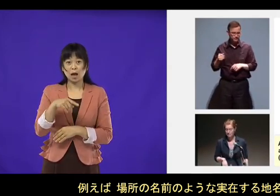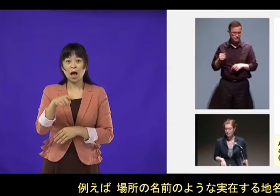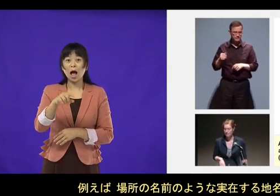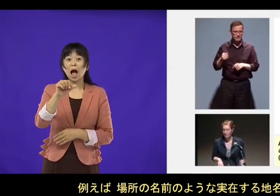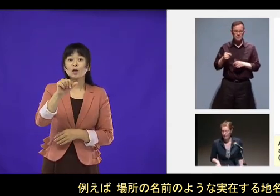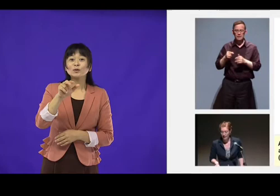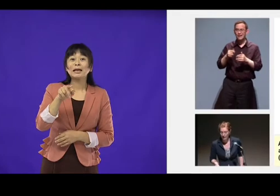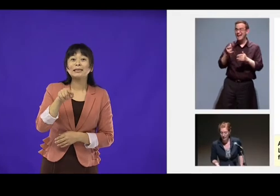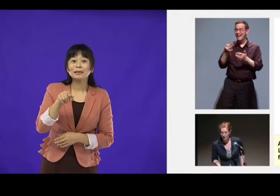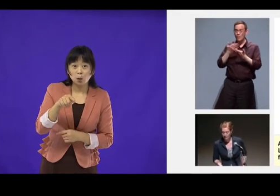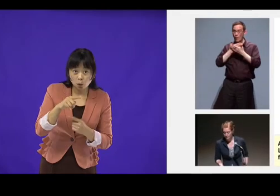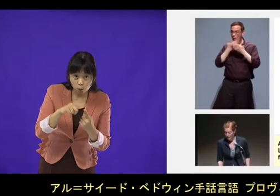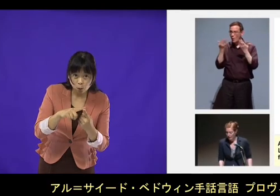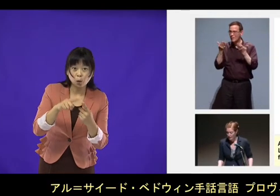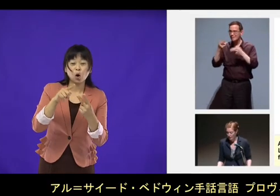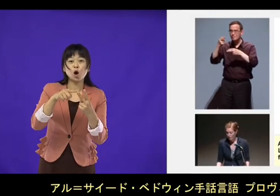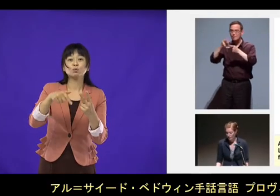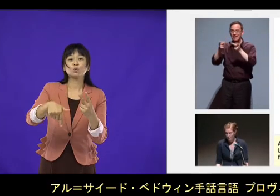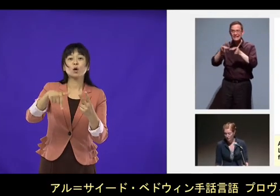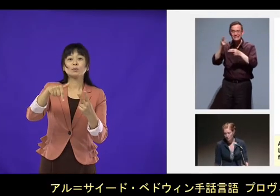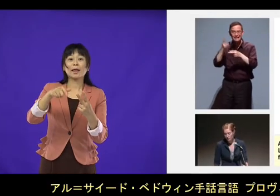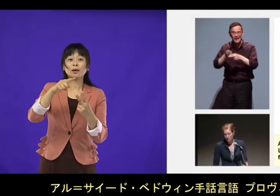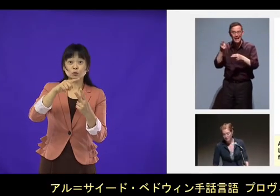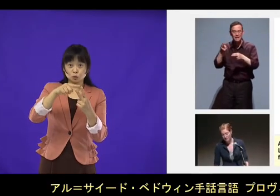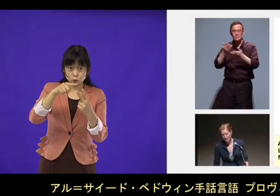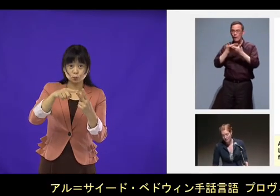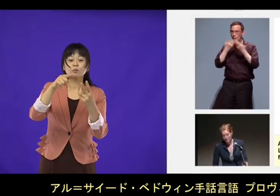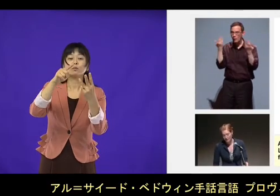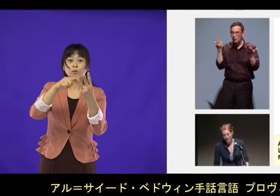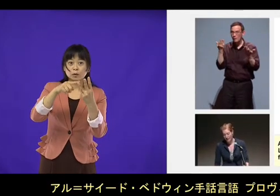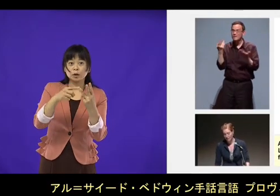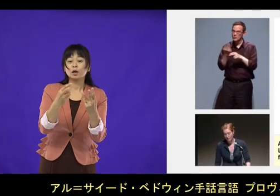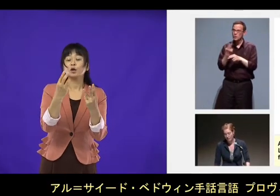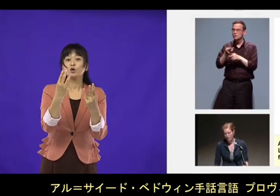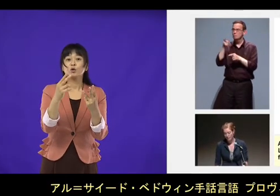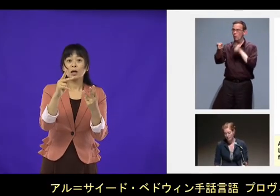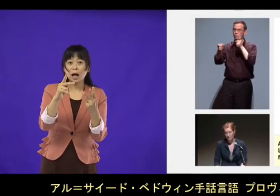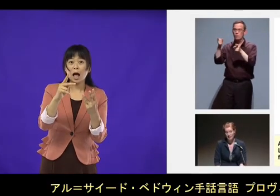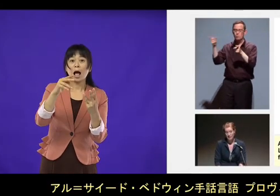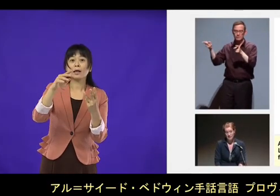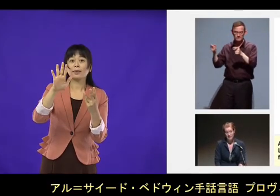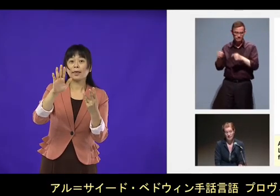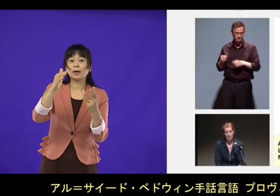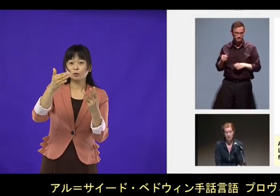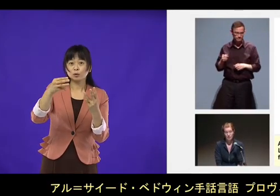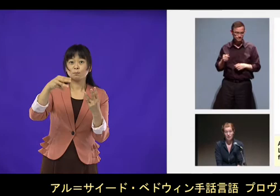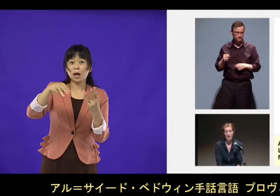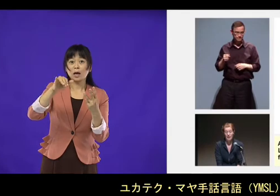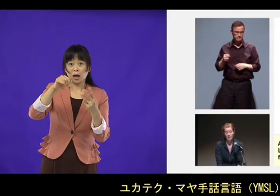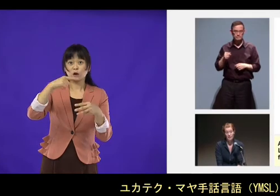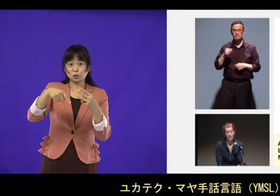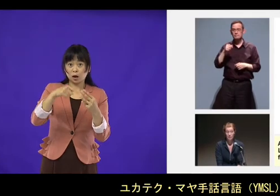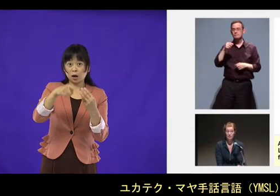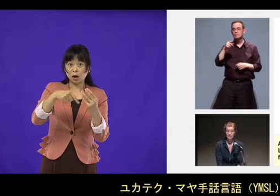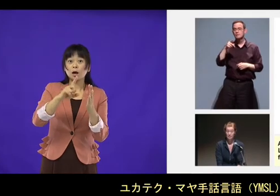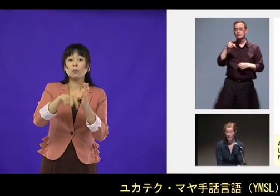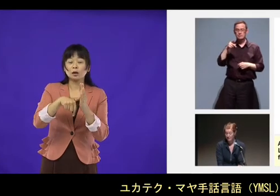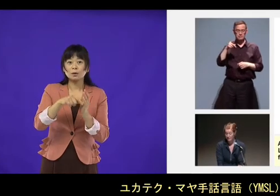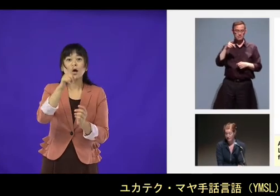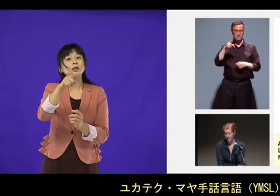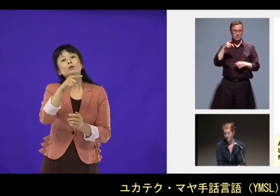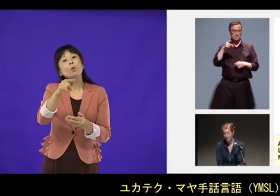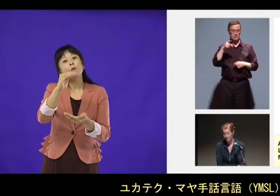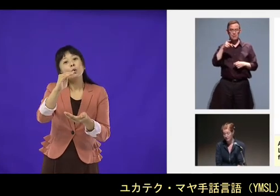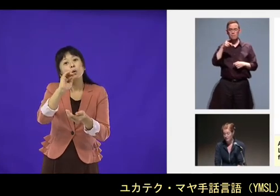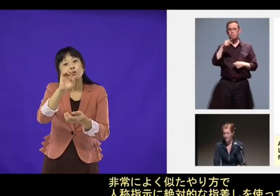names. And also Asiyat Bedouin Sign Language and Providence Island Sign Language and Yucatec